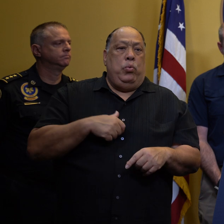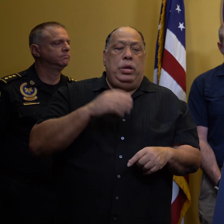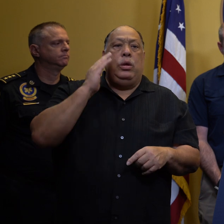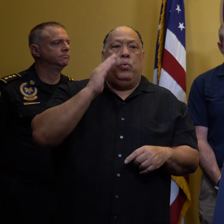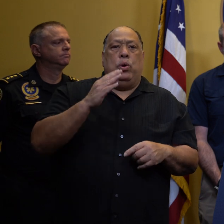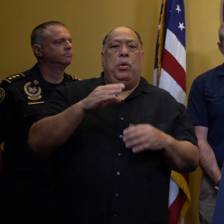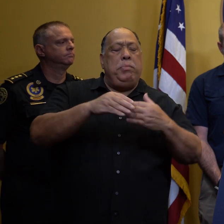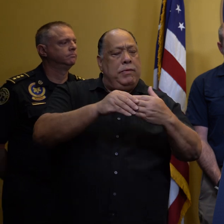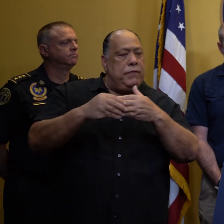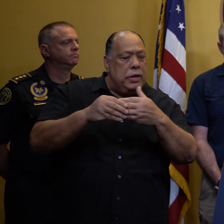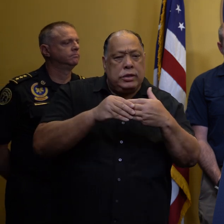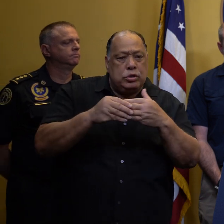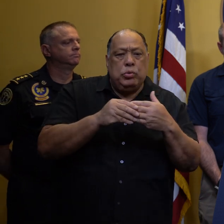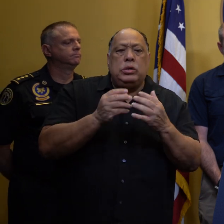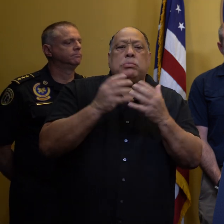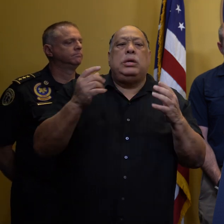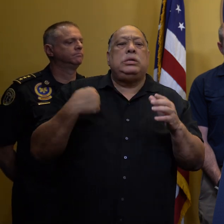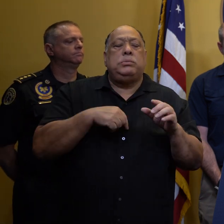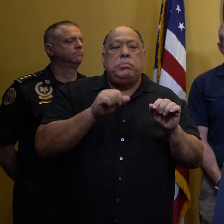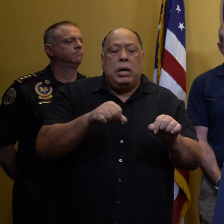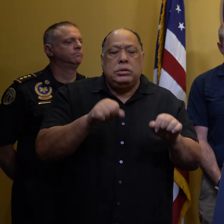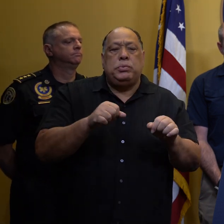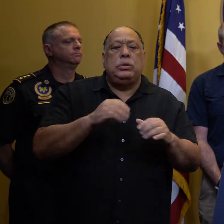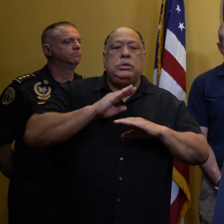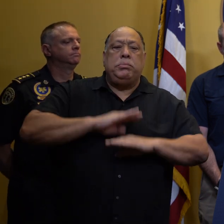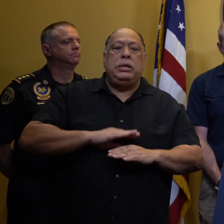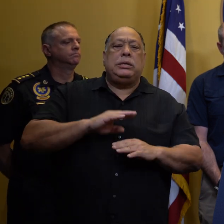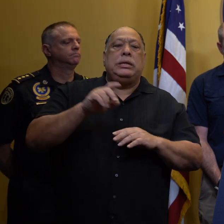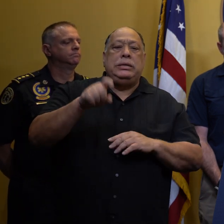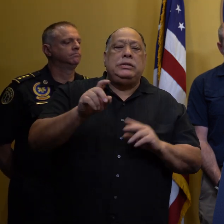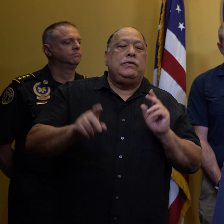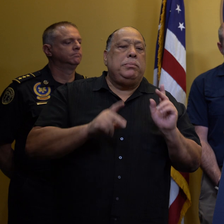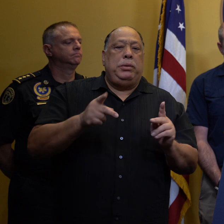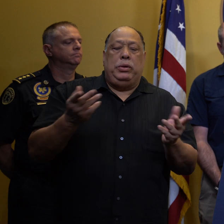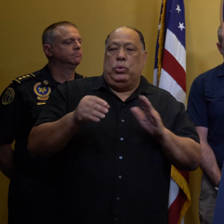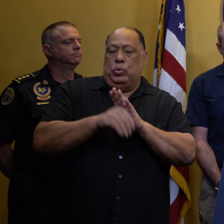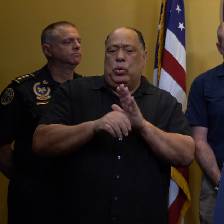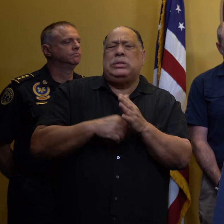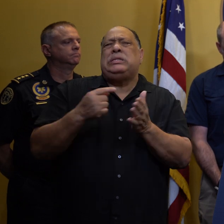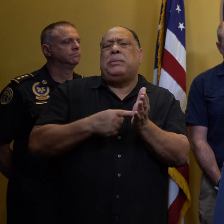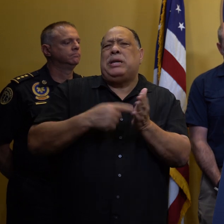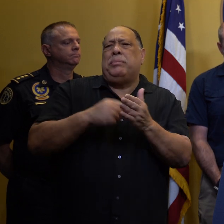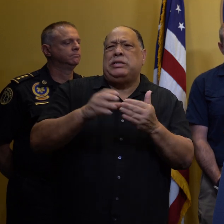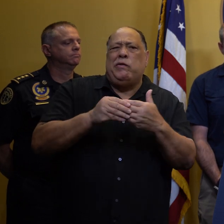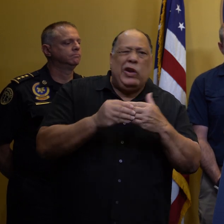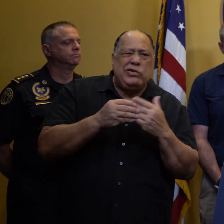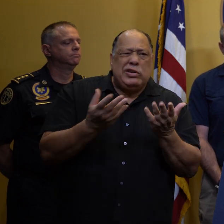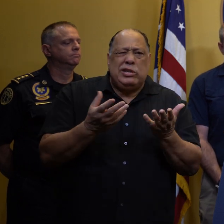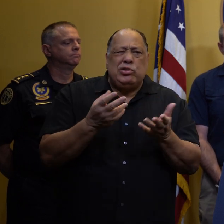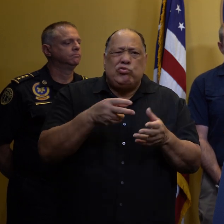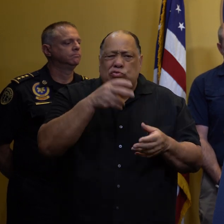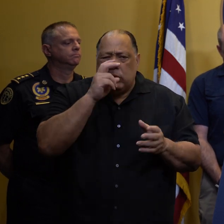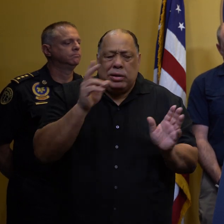be flexible as much as we need to be to meet the needs of our people. And even sometimes you say flexible is still too rigid. So